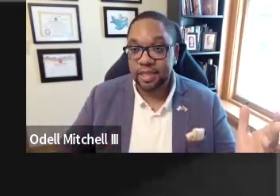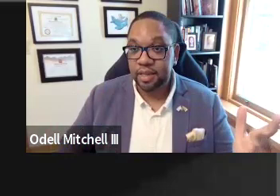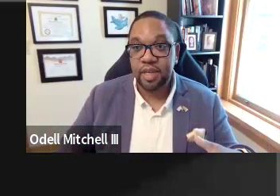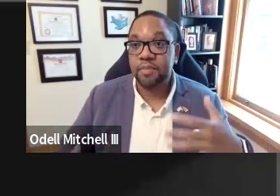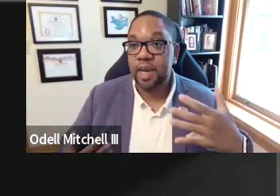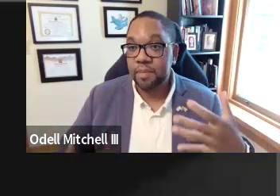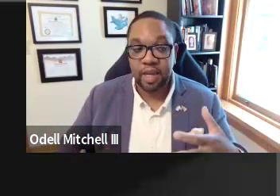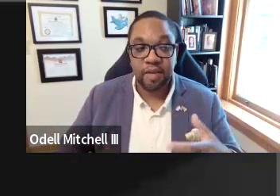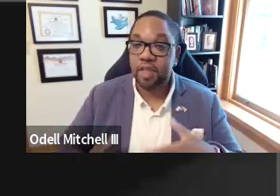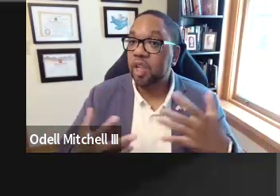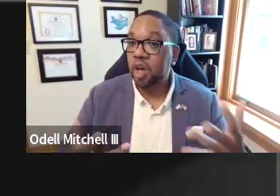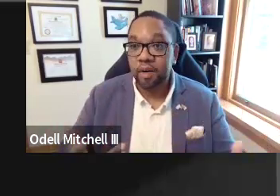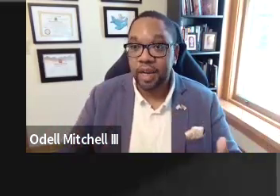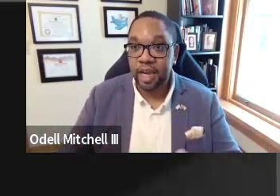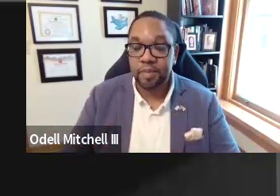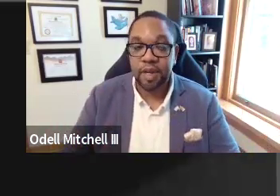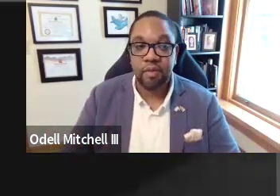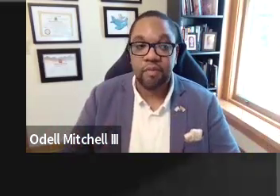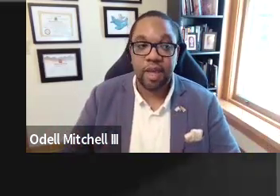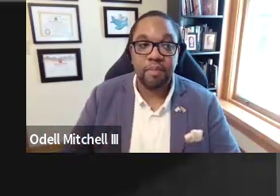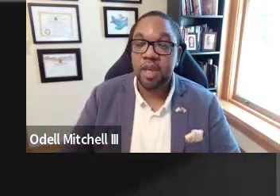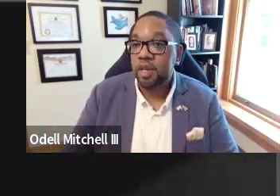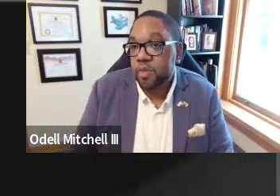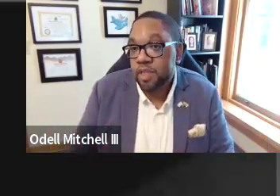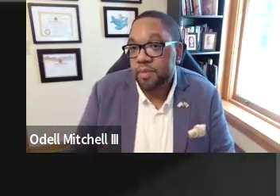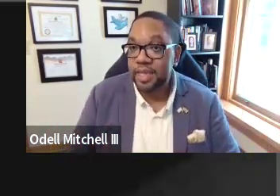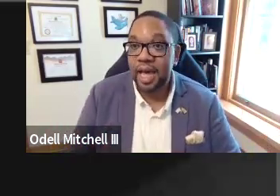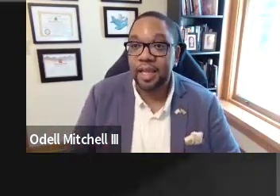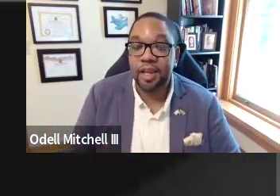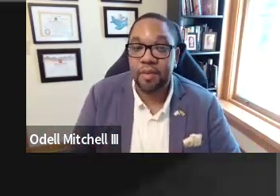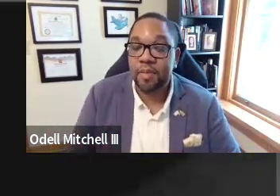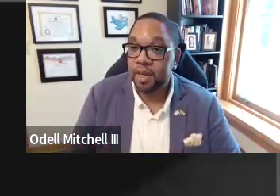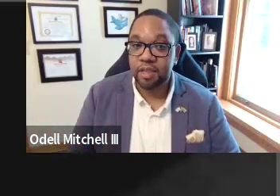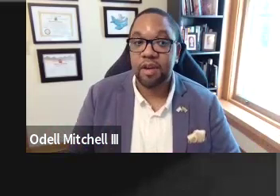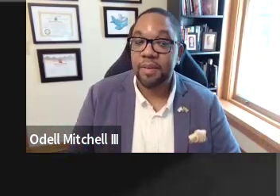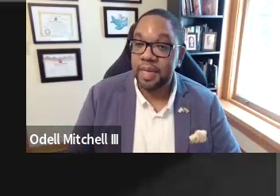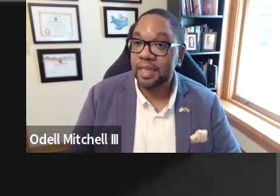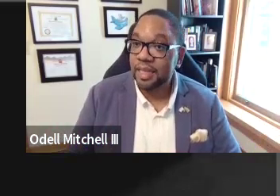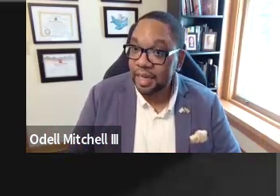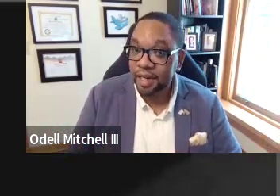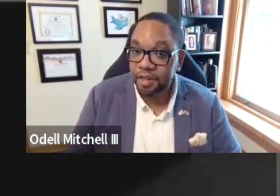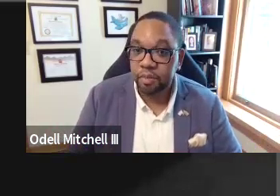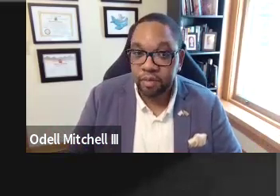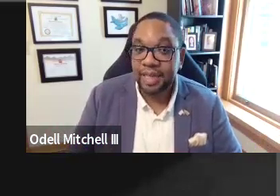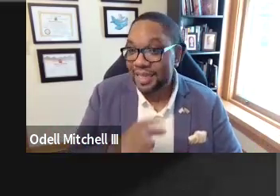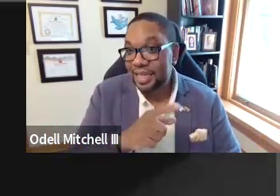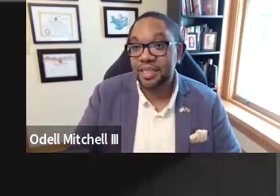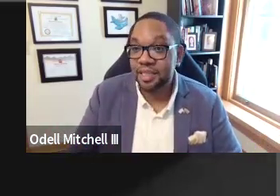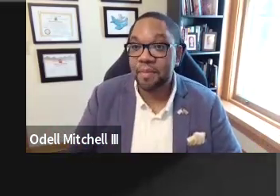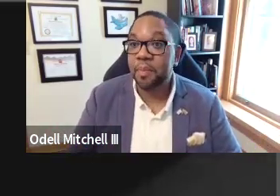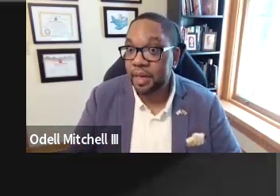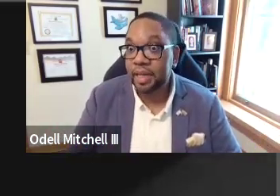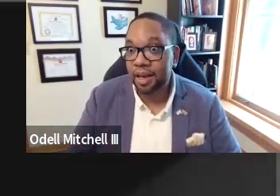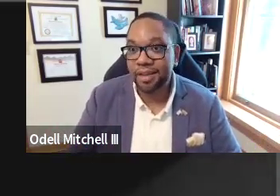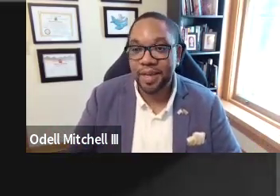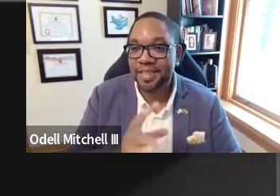particularly extensive. This might be, if it's a longer engagement, you know, if I'm doing someone's talent agreement because they're going to be the lead actor in a movie, this section